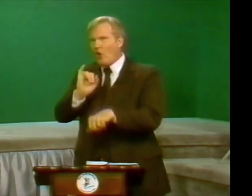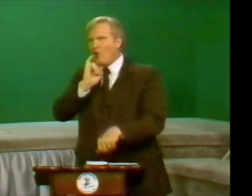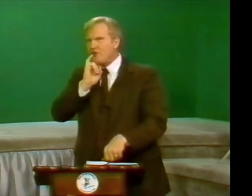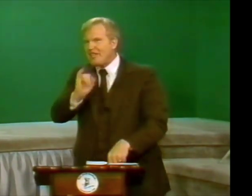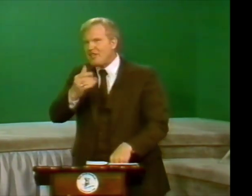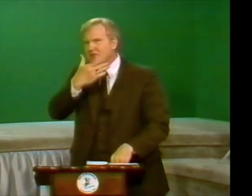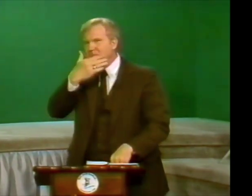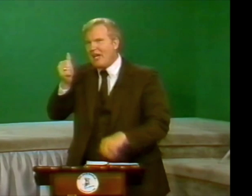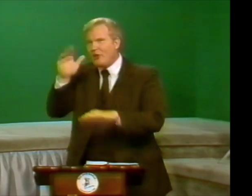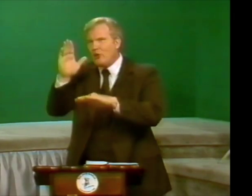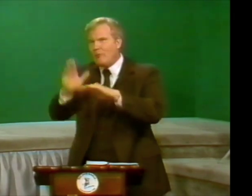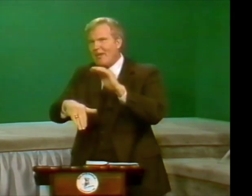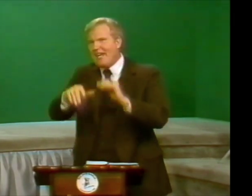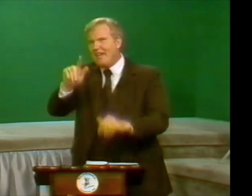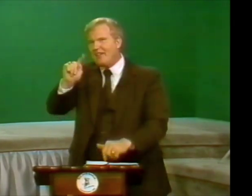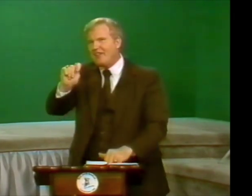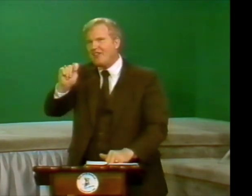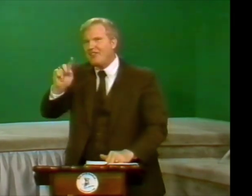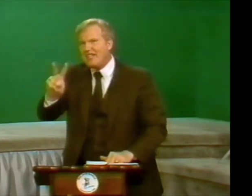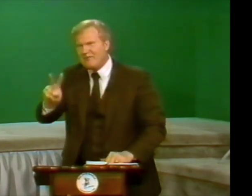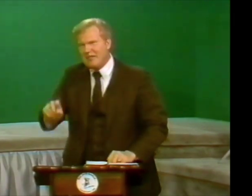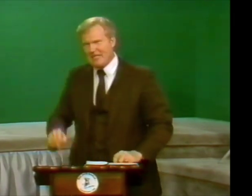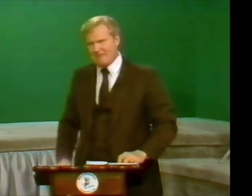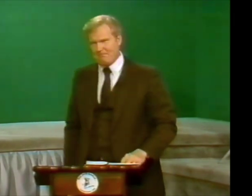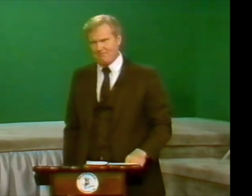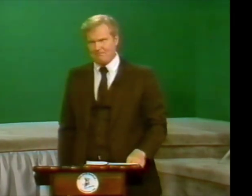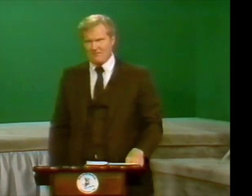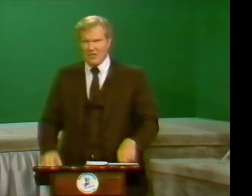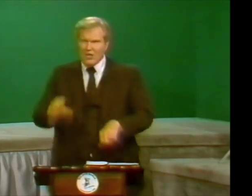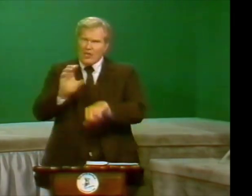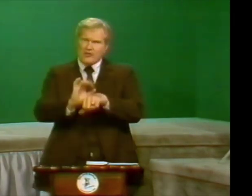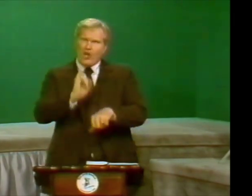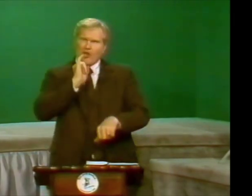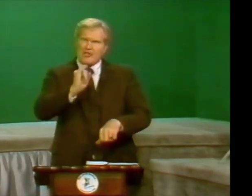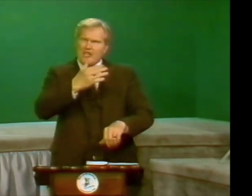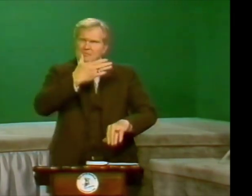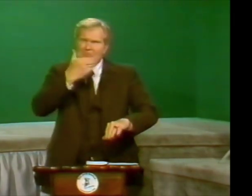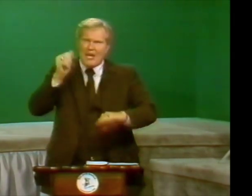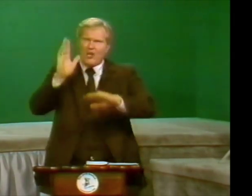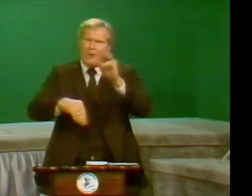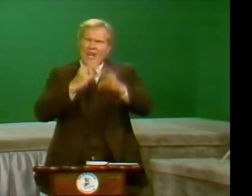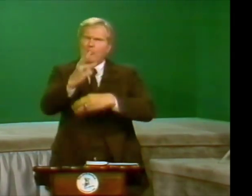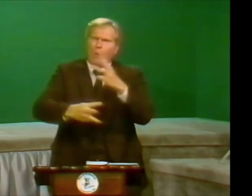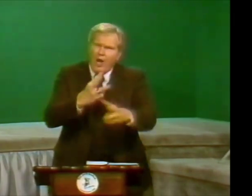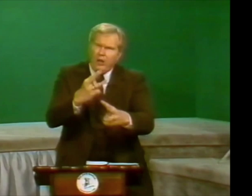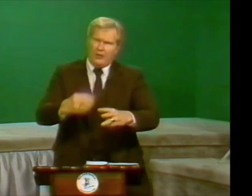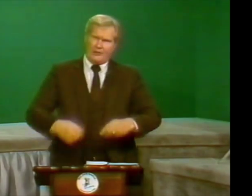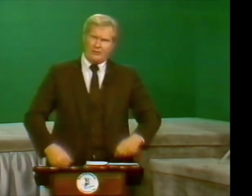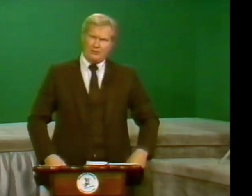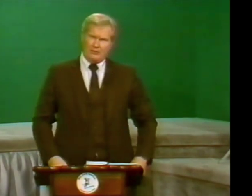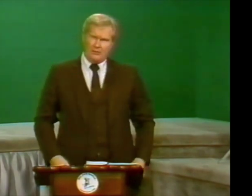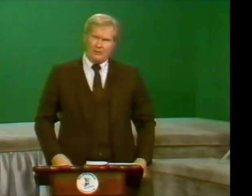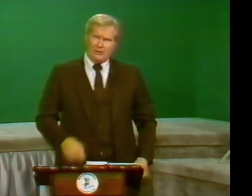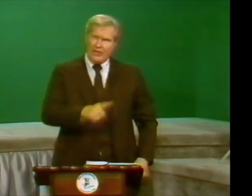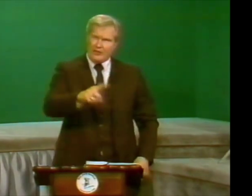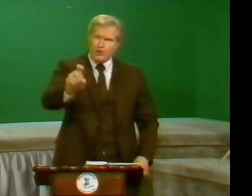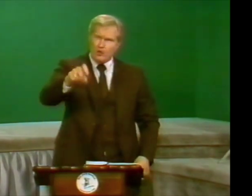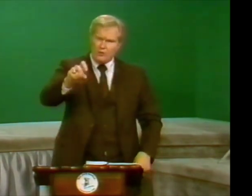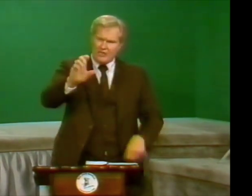church is better than TV. Church is better than the world. And you